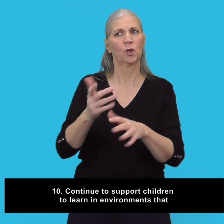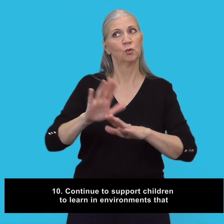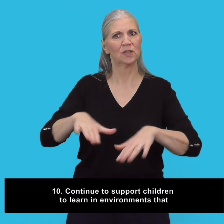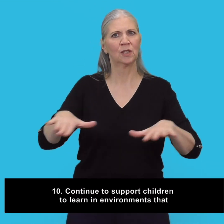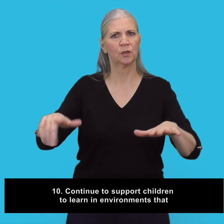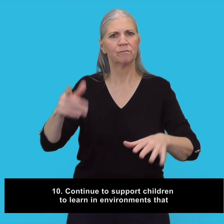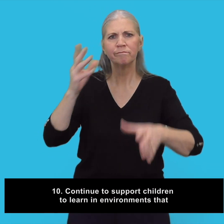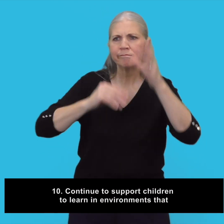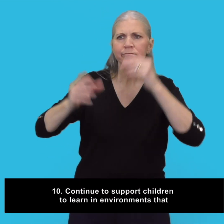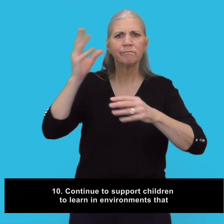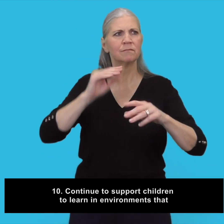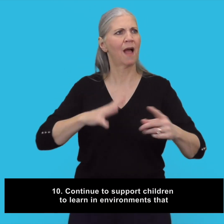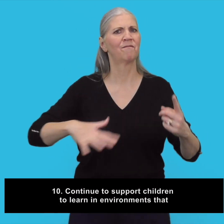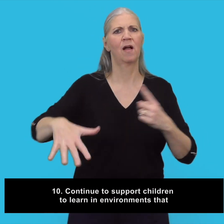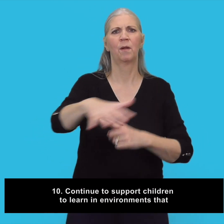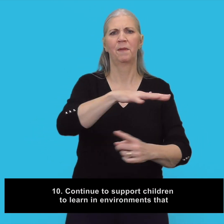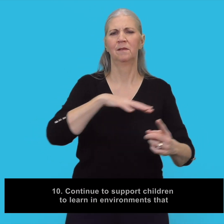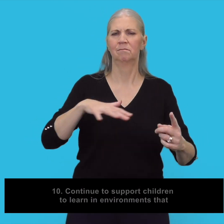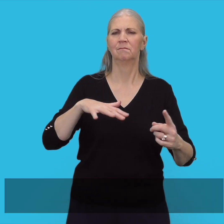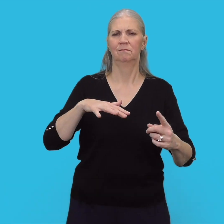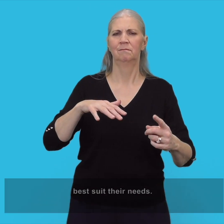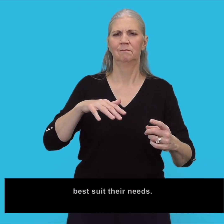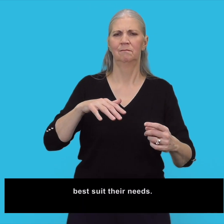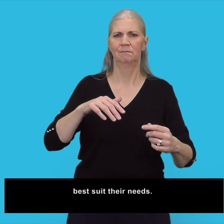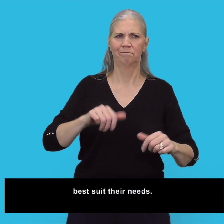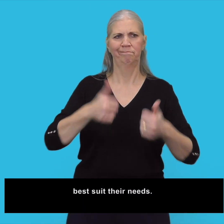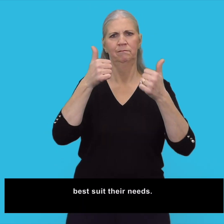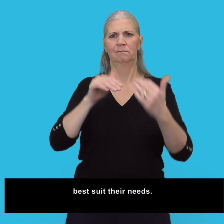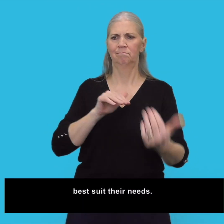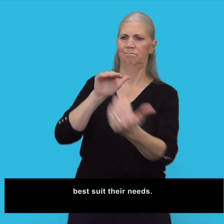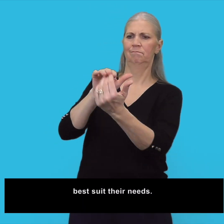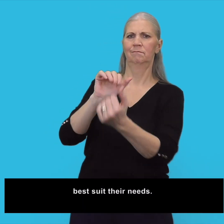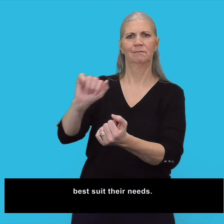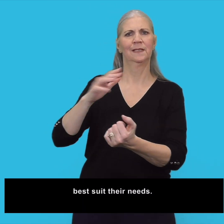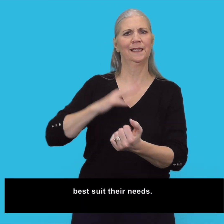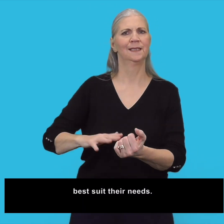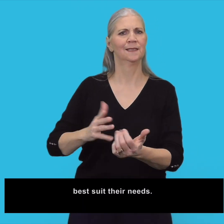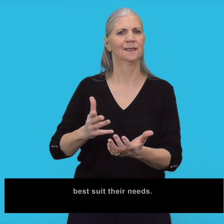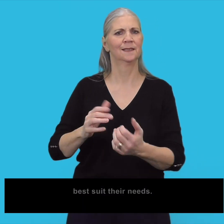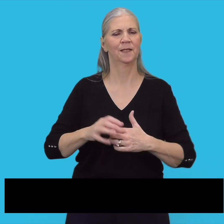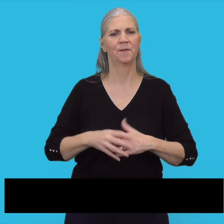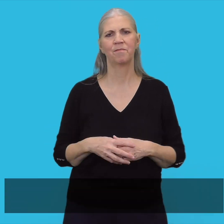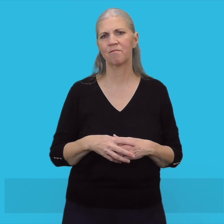Continue to support children to learn in environments that best suit their needs.